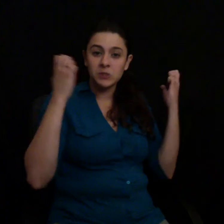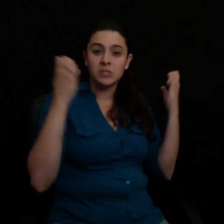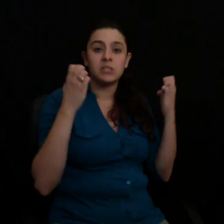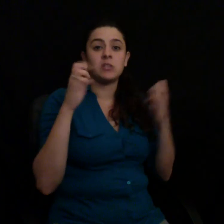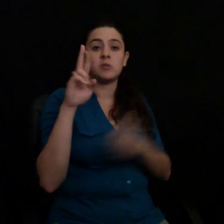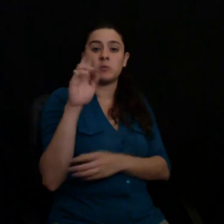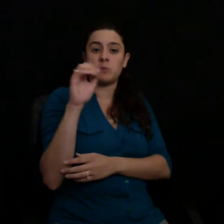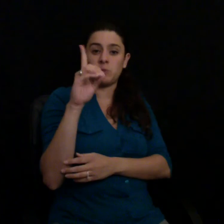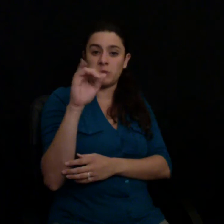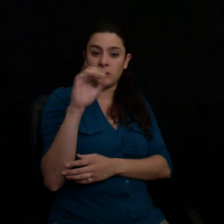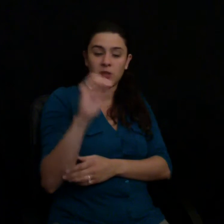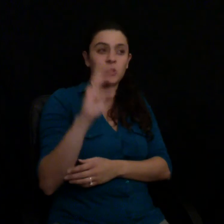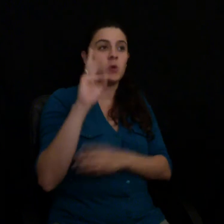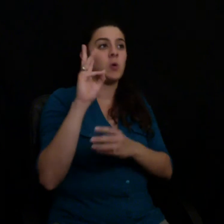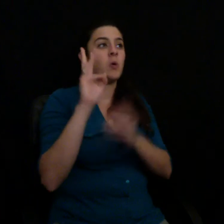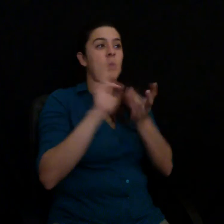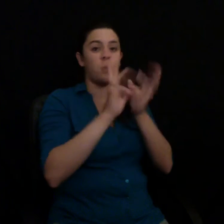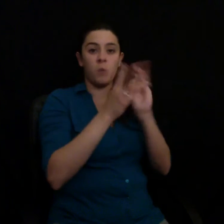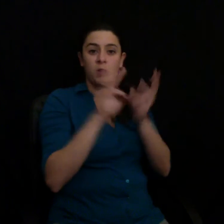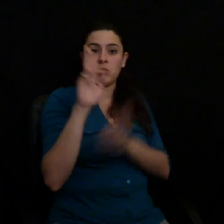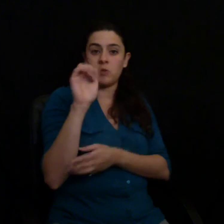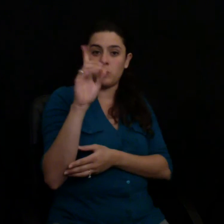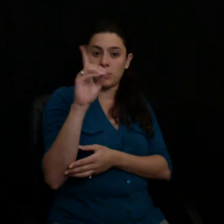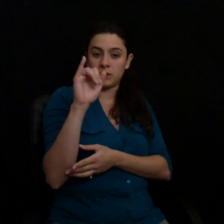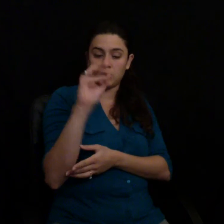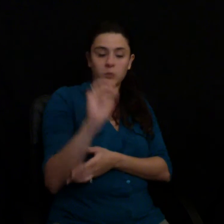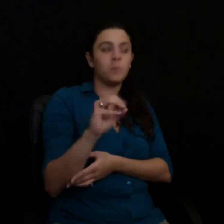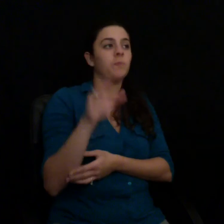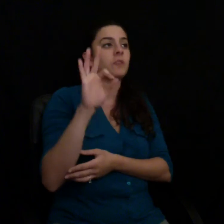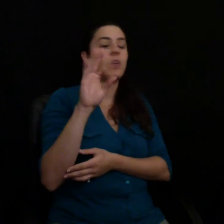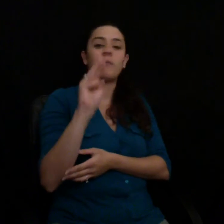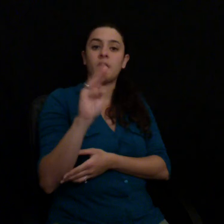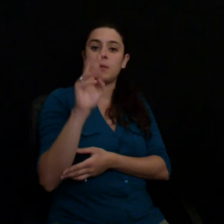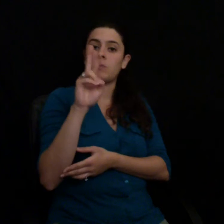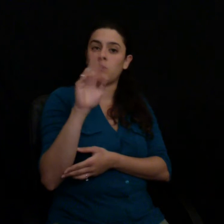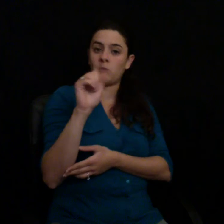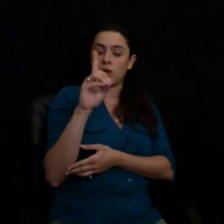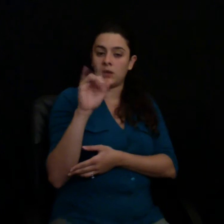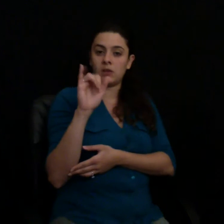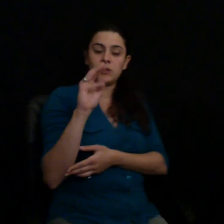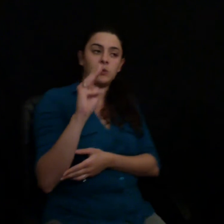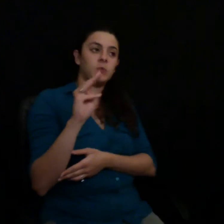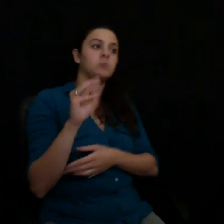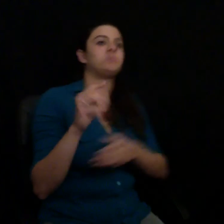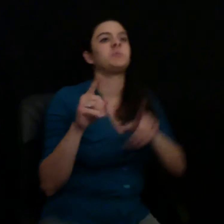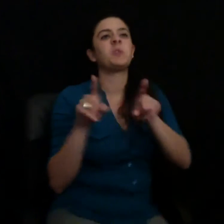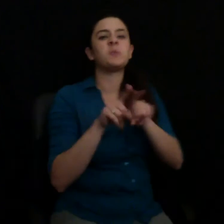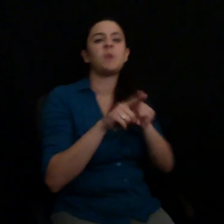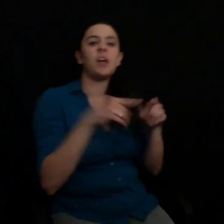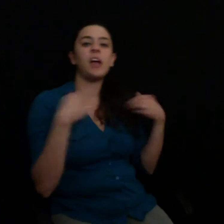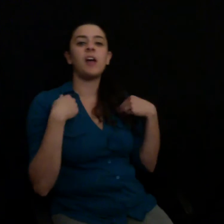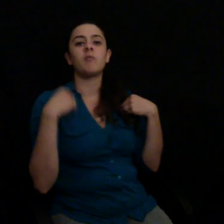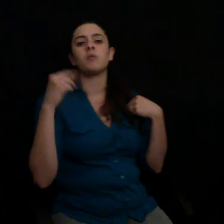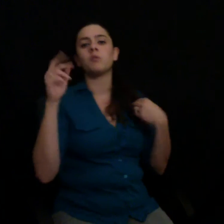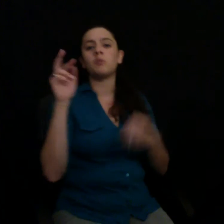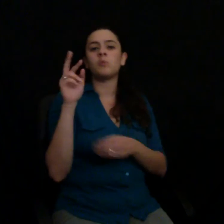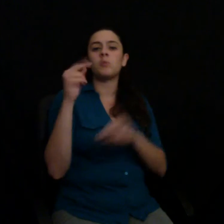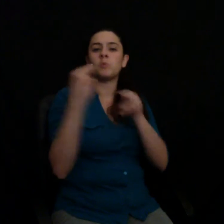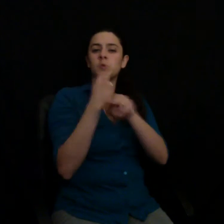weather radio, FM radio, and it also picks up the communications of railroad traffic. So I have mine preset to